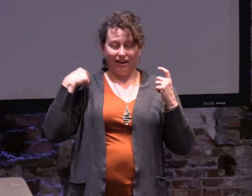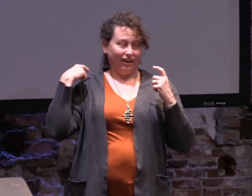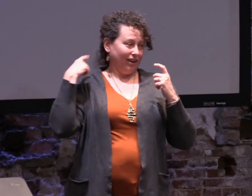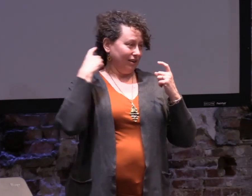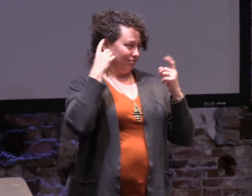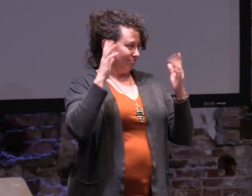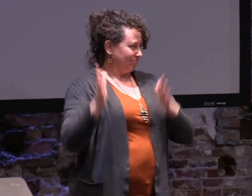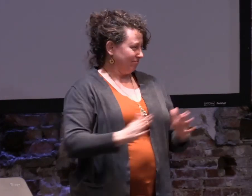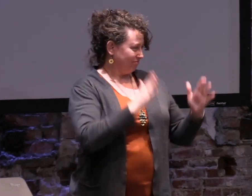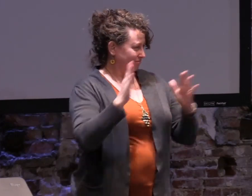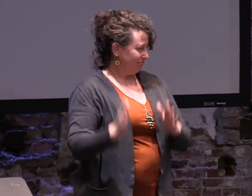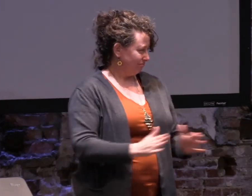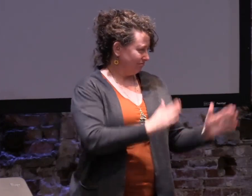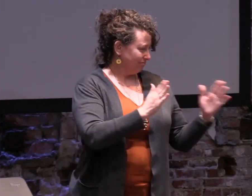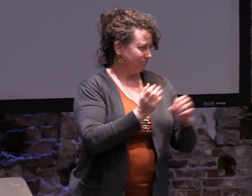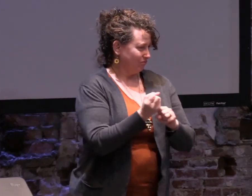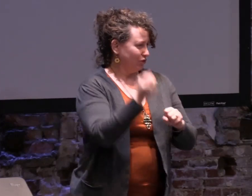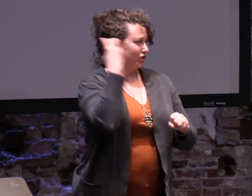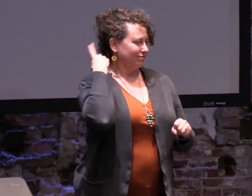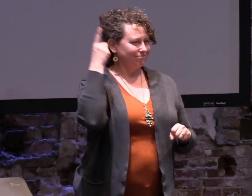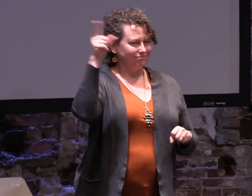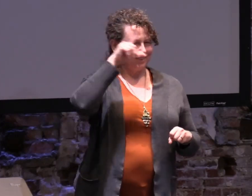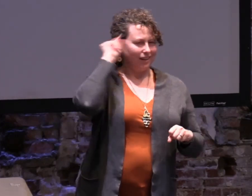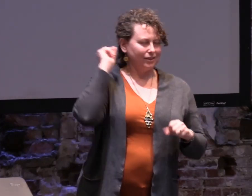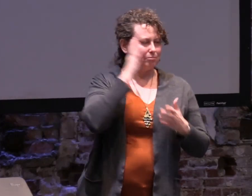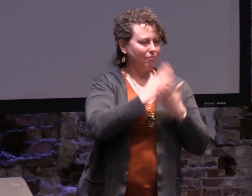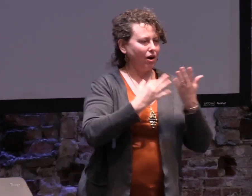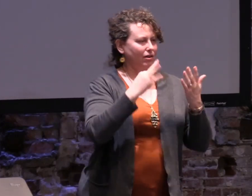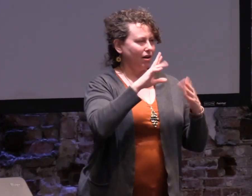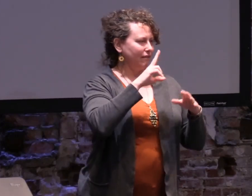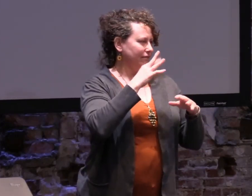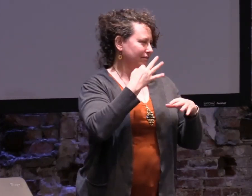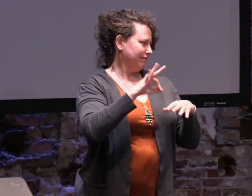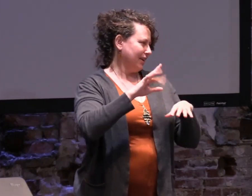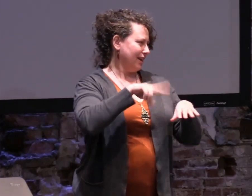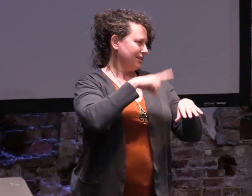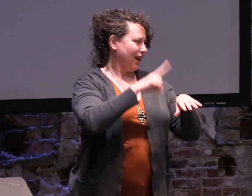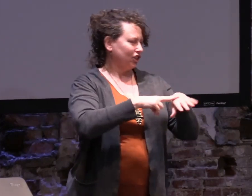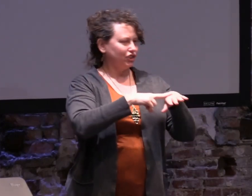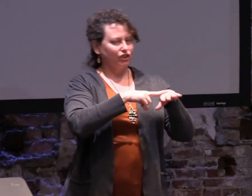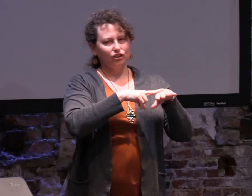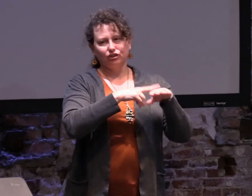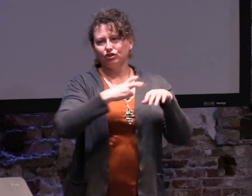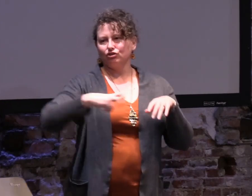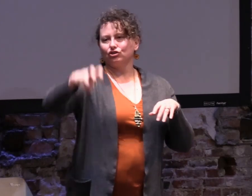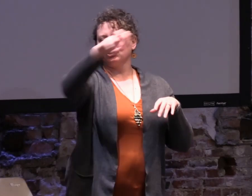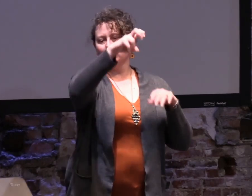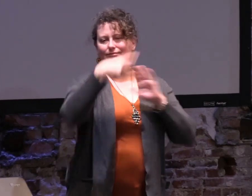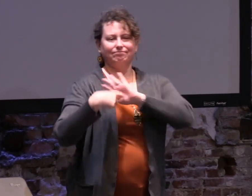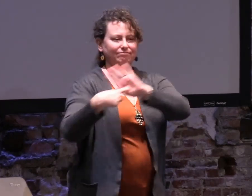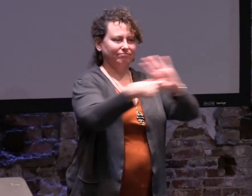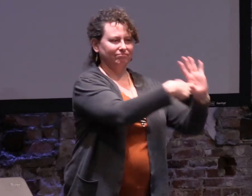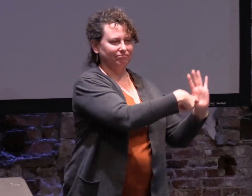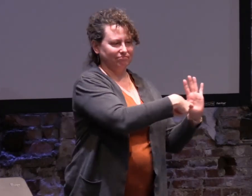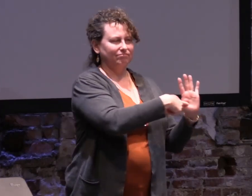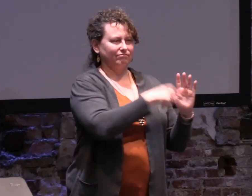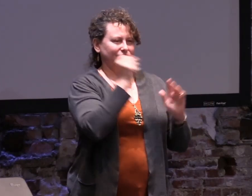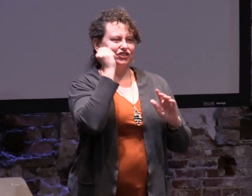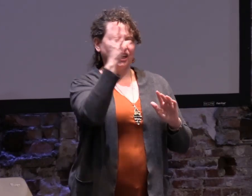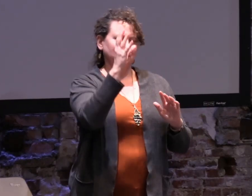is from the Visual Shakespeare Festival that was produced last year as a part of the national